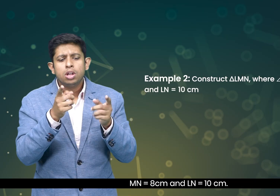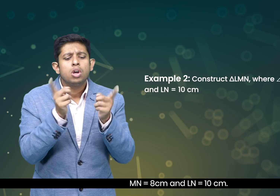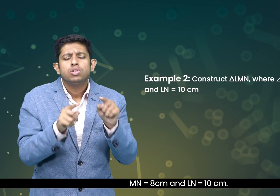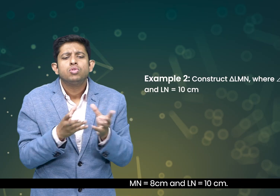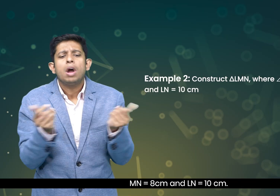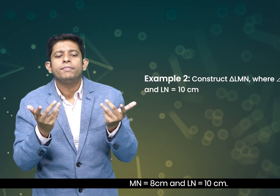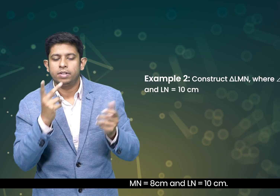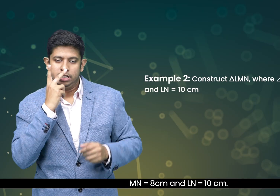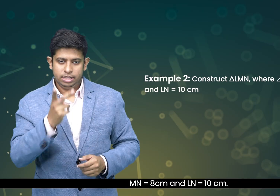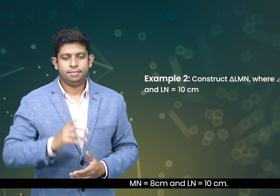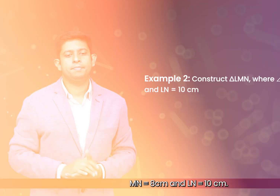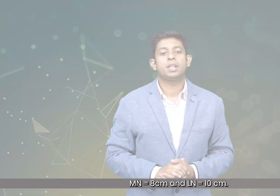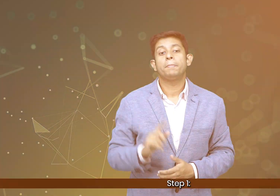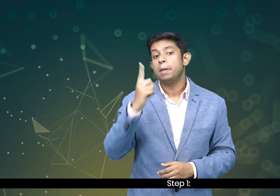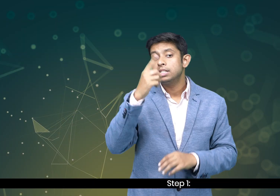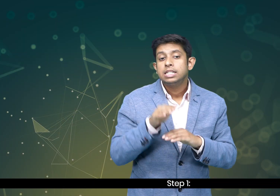cm. Step 1.